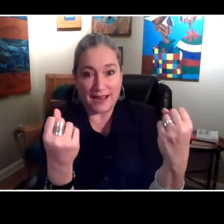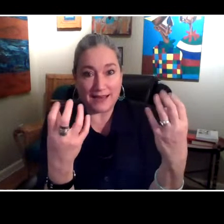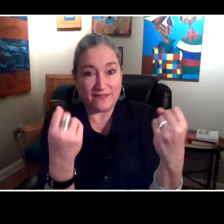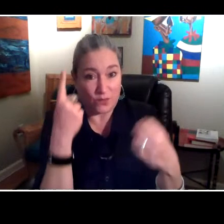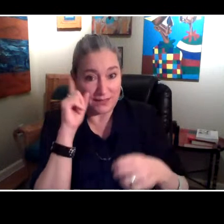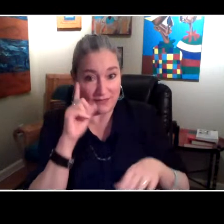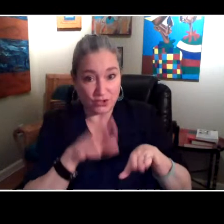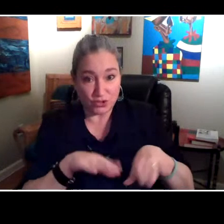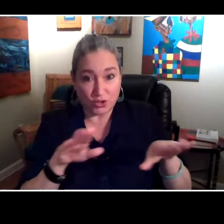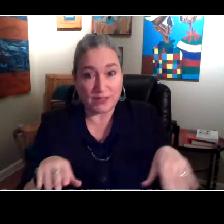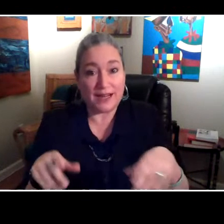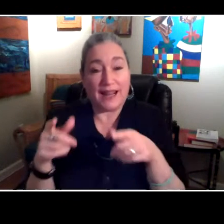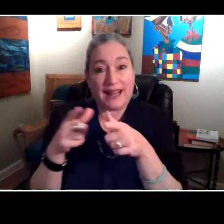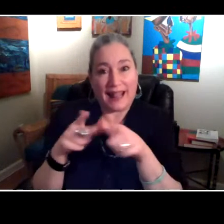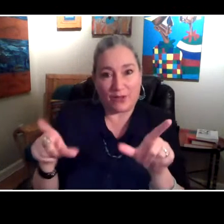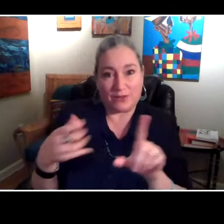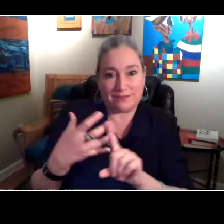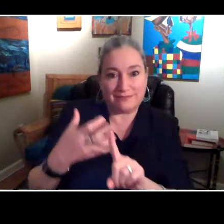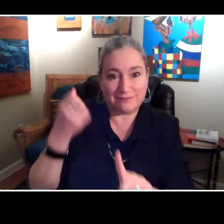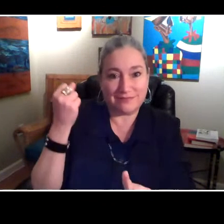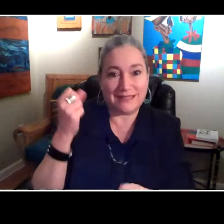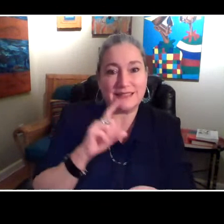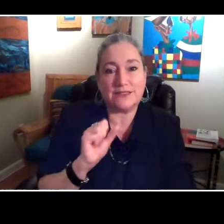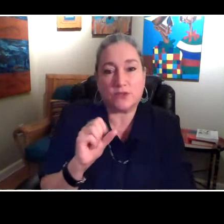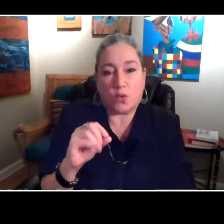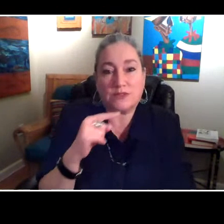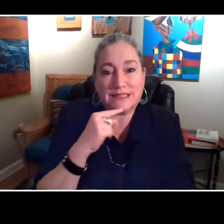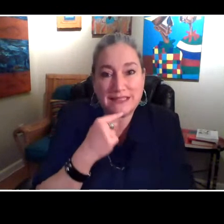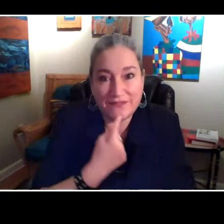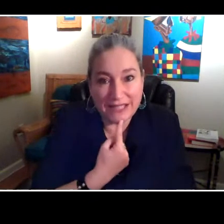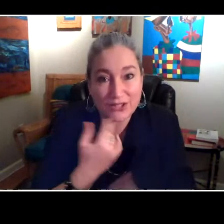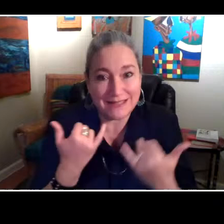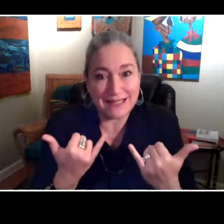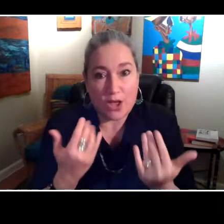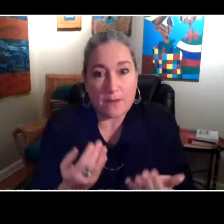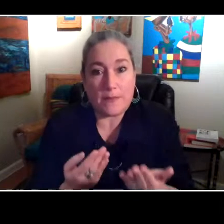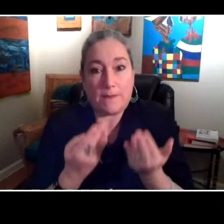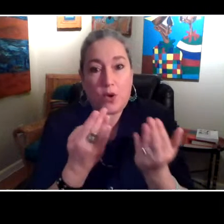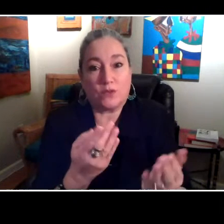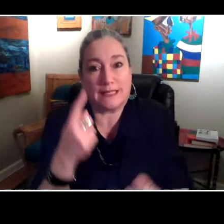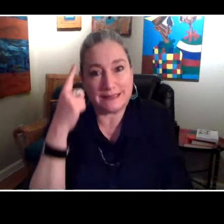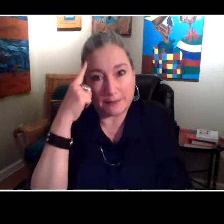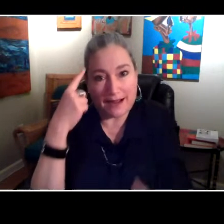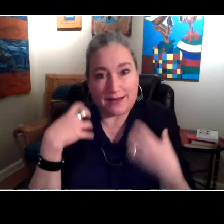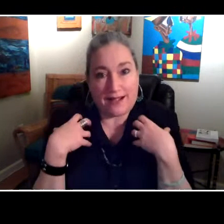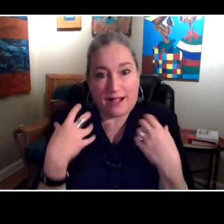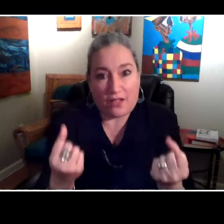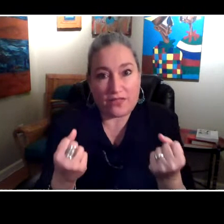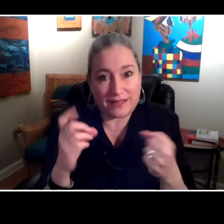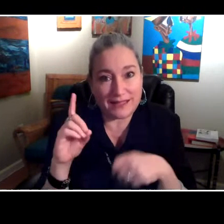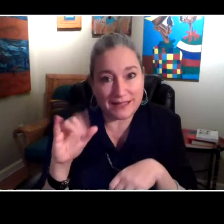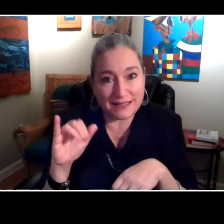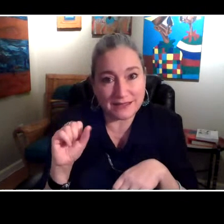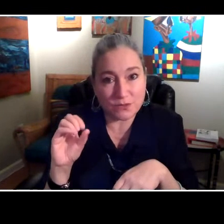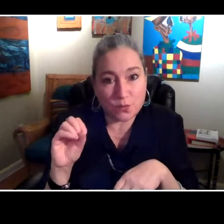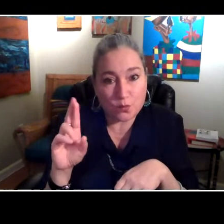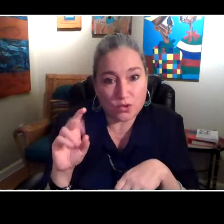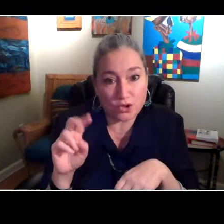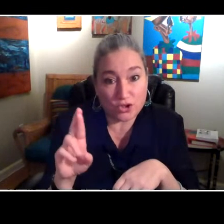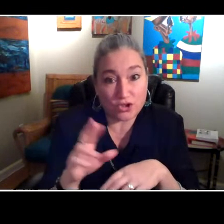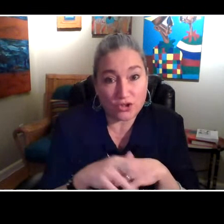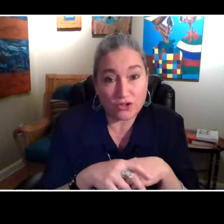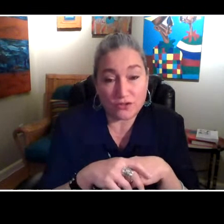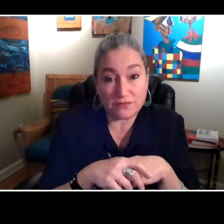language deprivation syndrome because the lack of introduction for a natural sign language to deaf